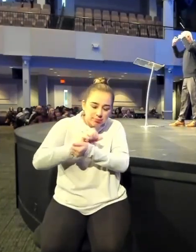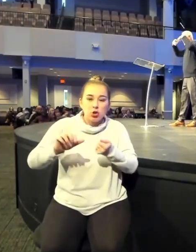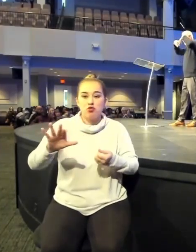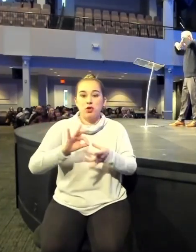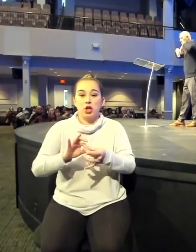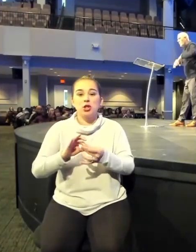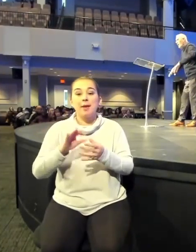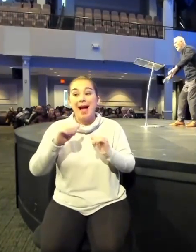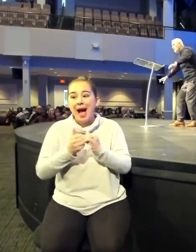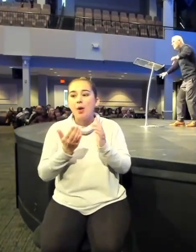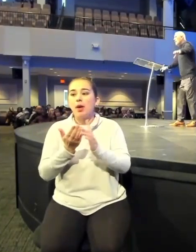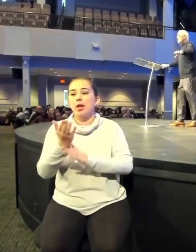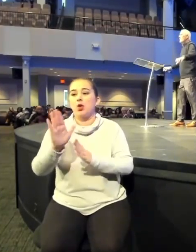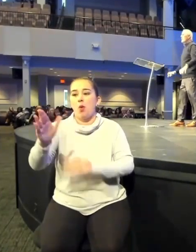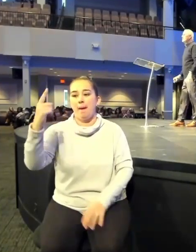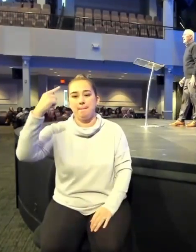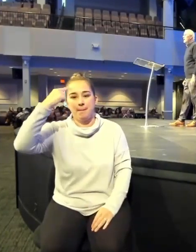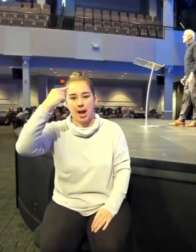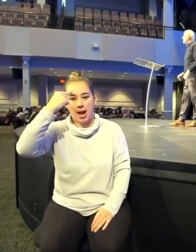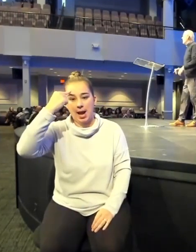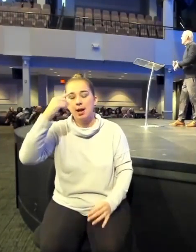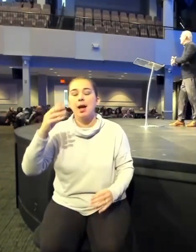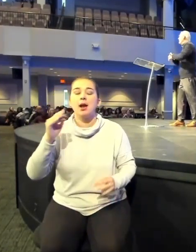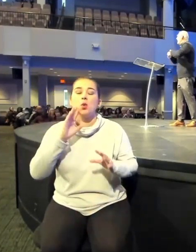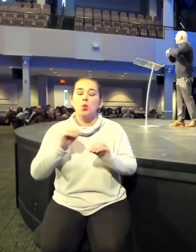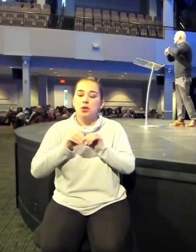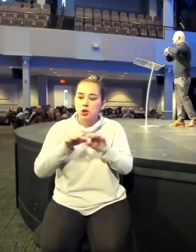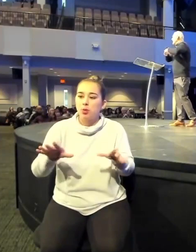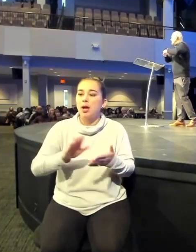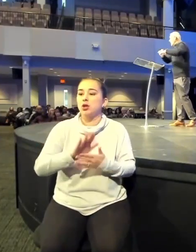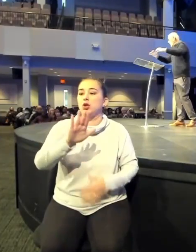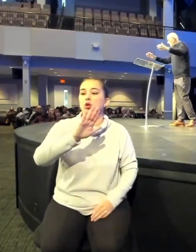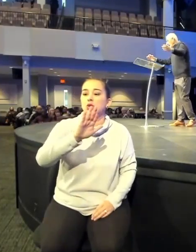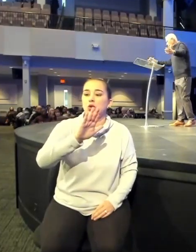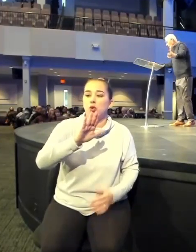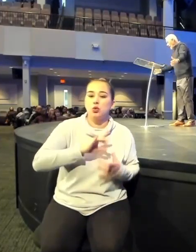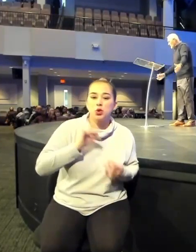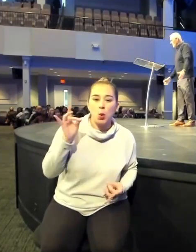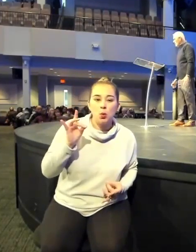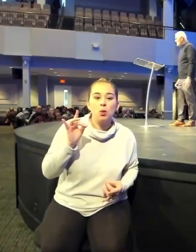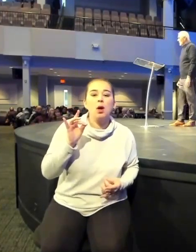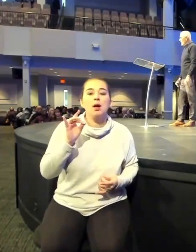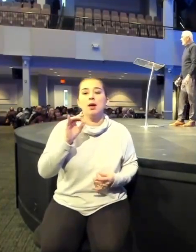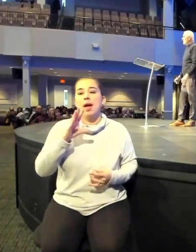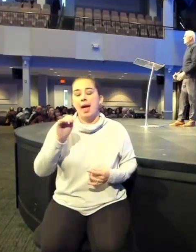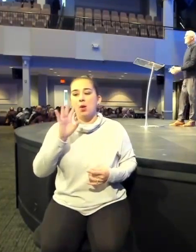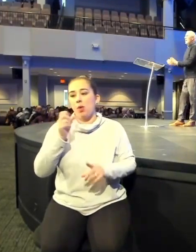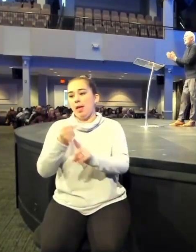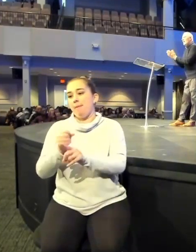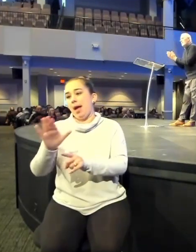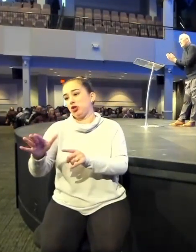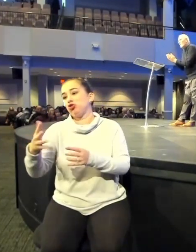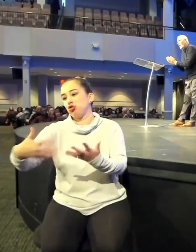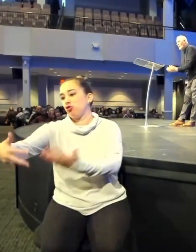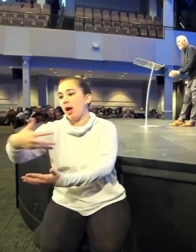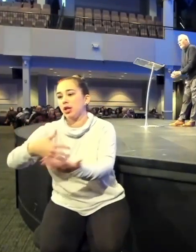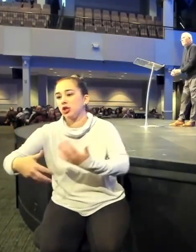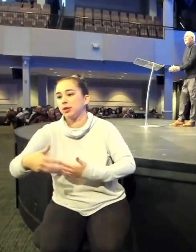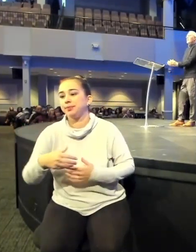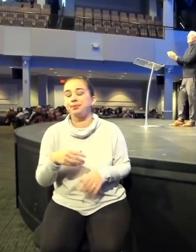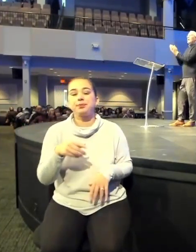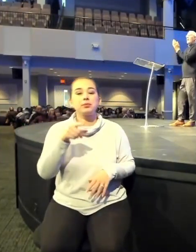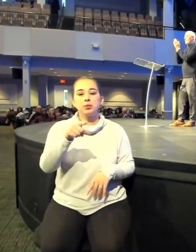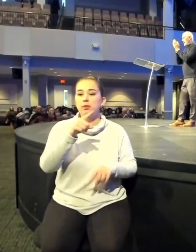your mind and it spreads through your entire soul. It affects your interactions with others. You cannot think